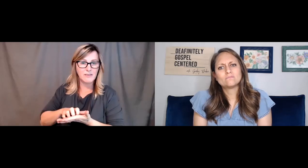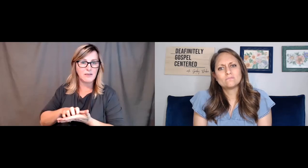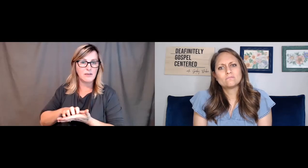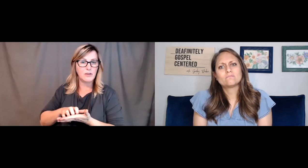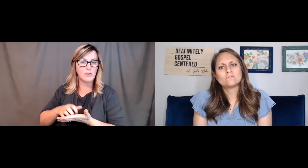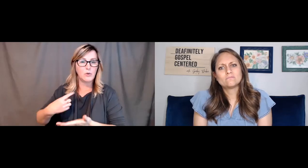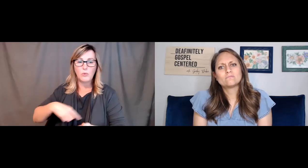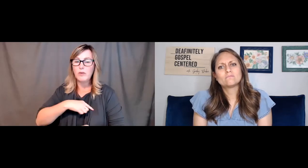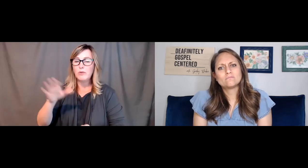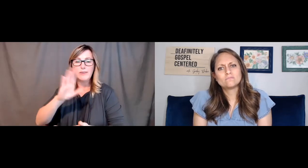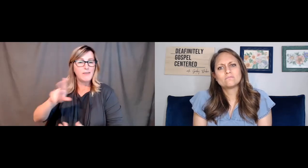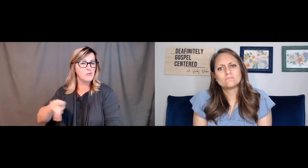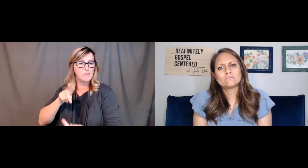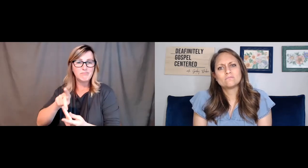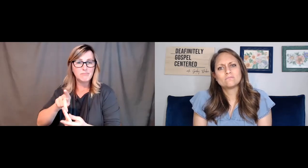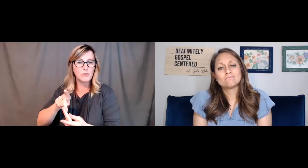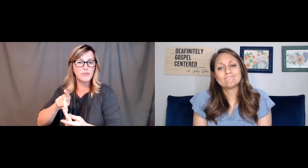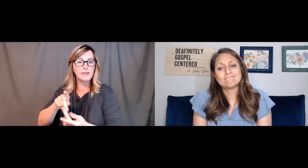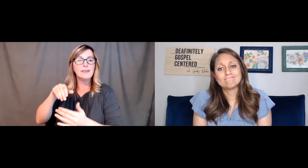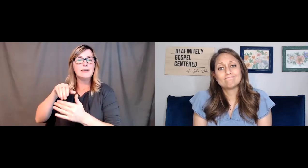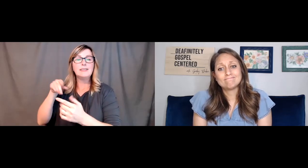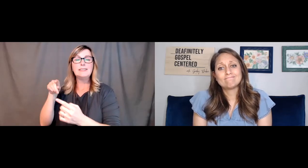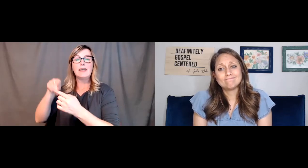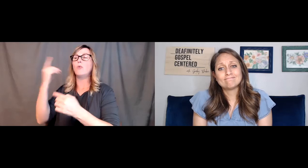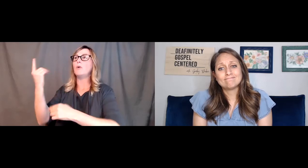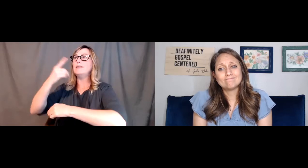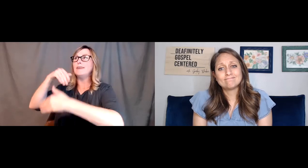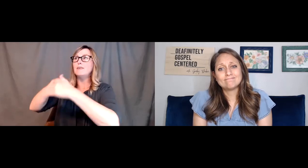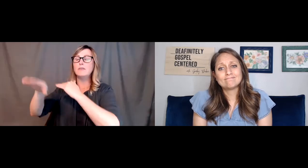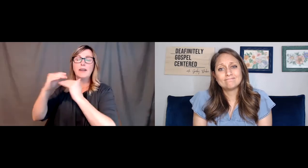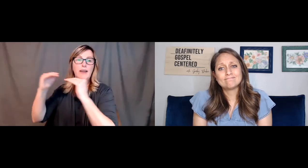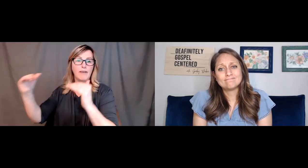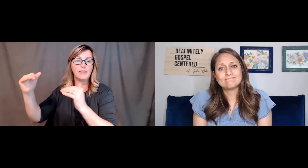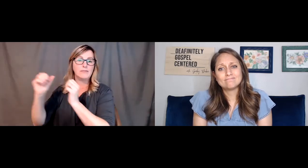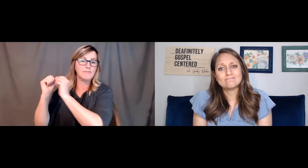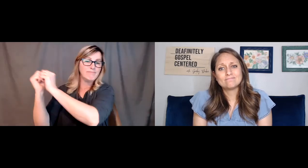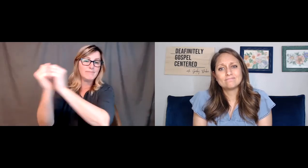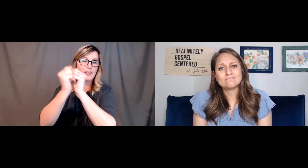We all have weaknesses, and we're not perfect.